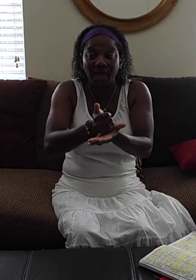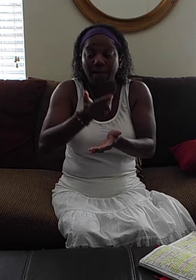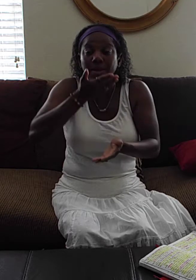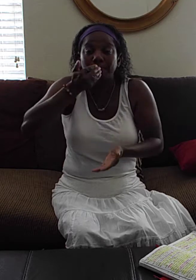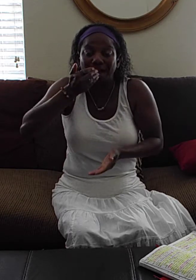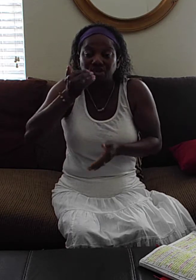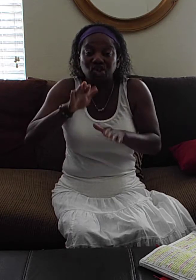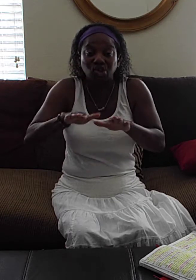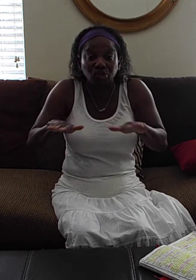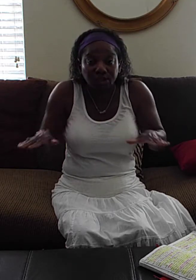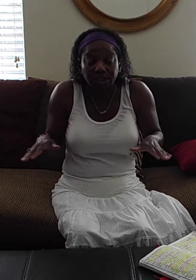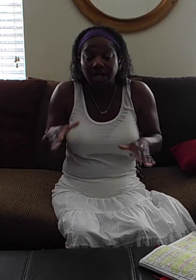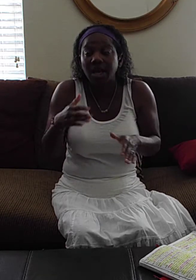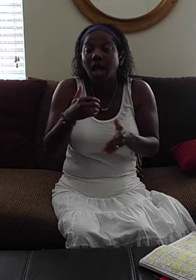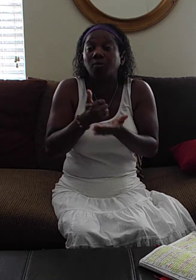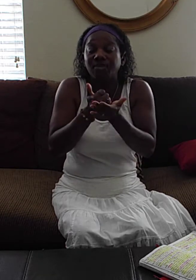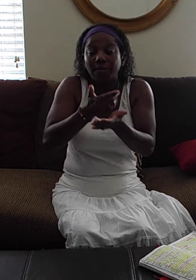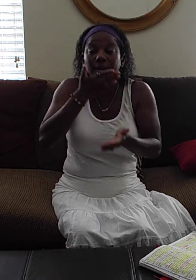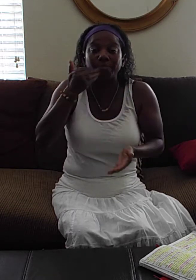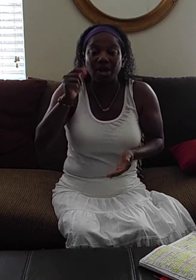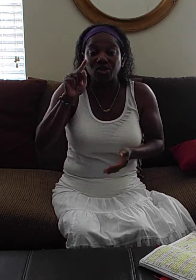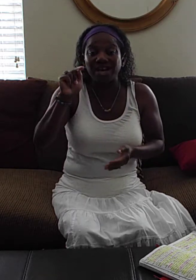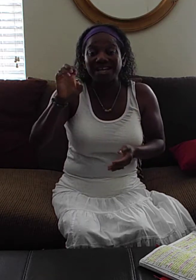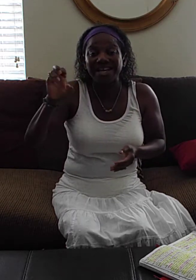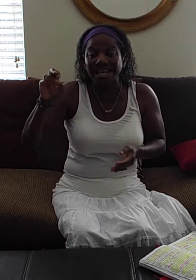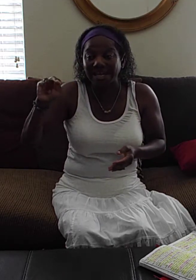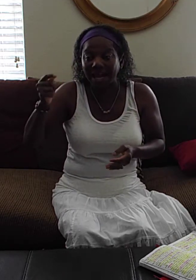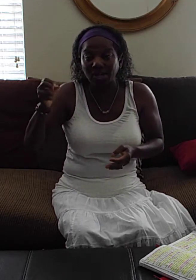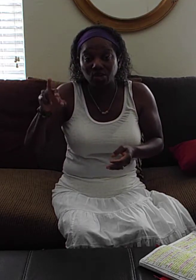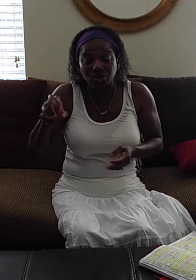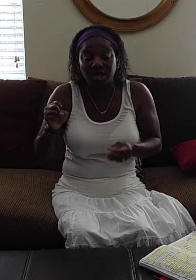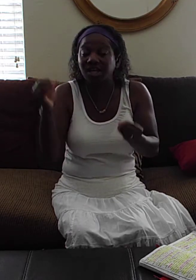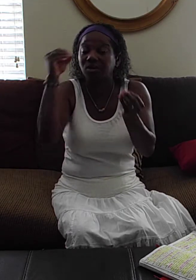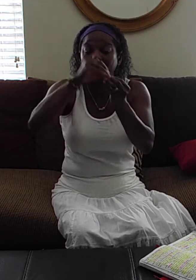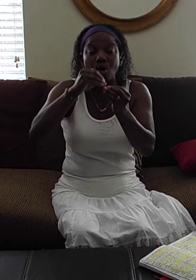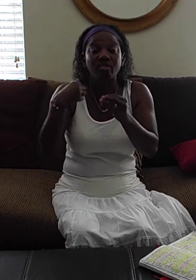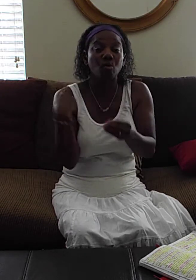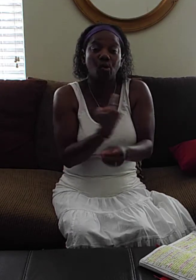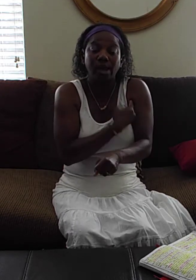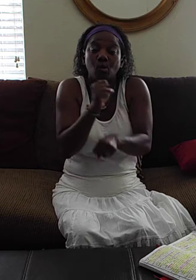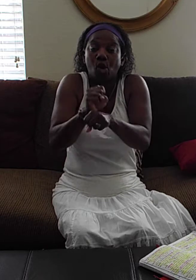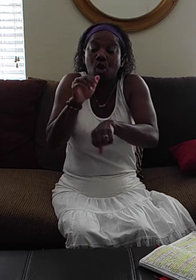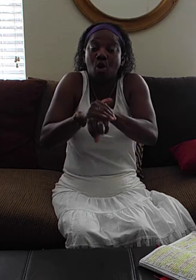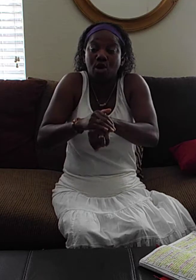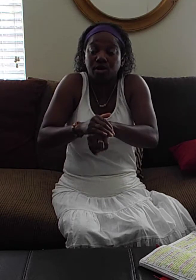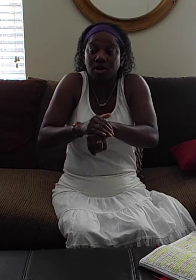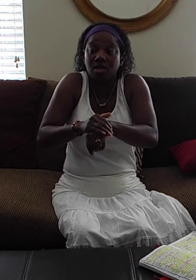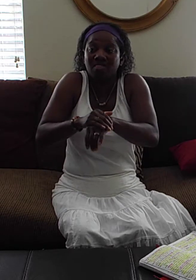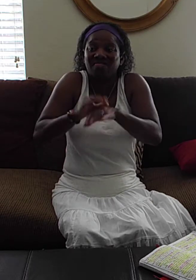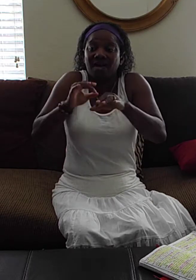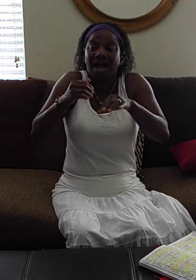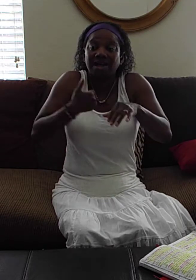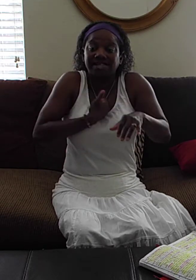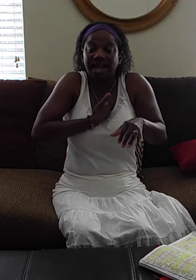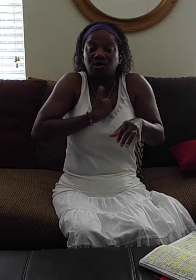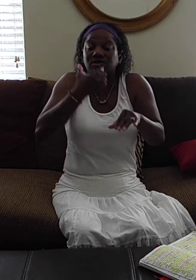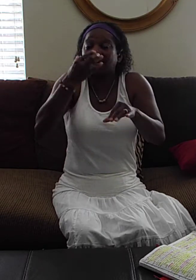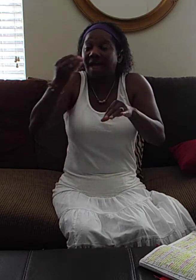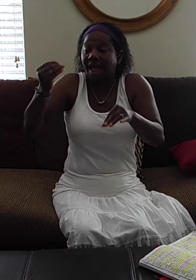be better children. Help them be better teenagers. Because the more that we work on ourselves and